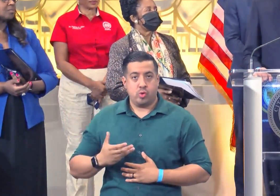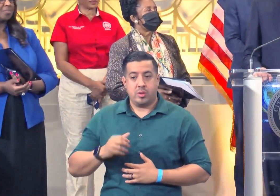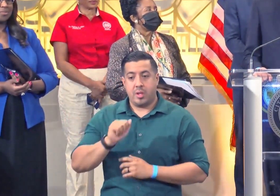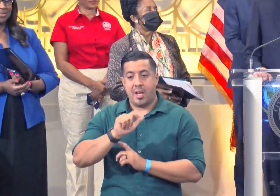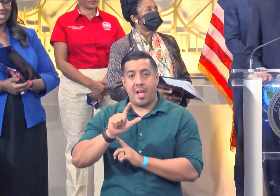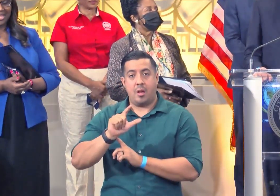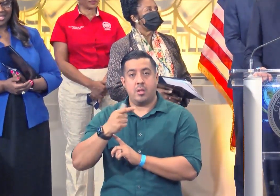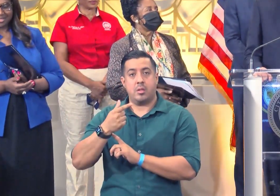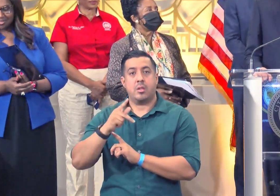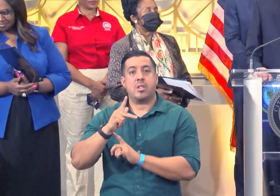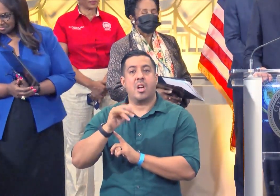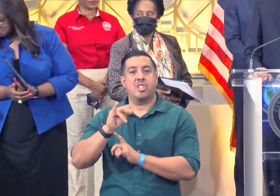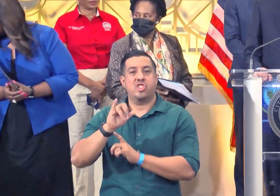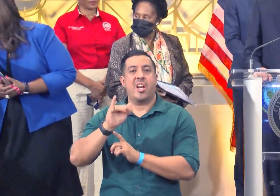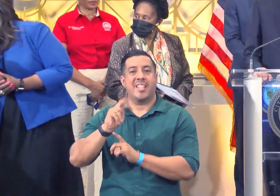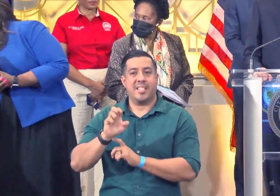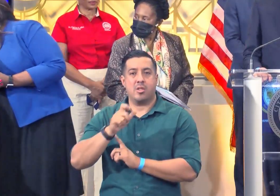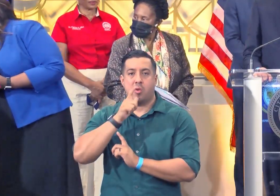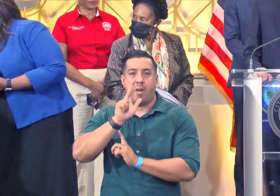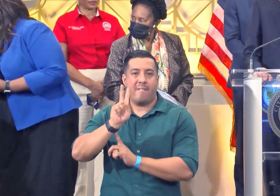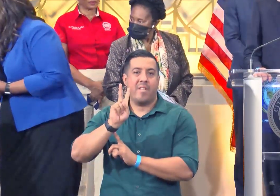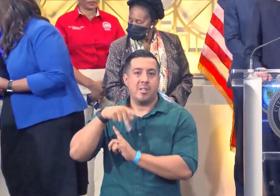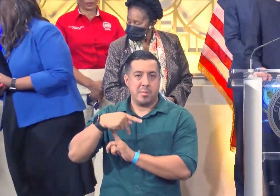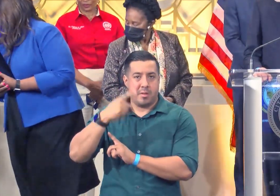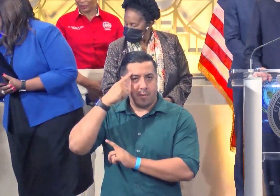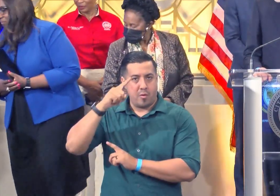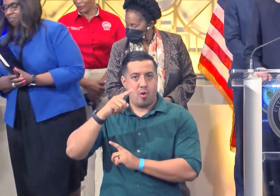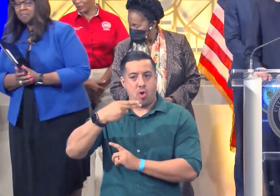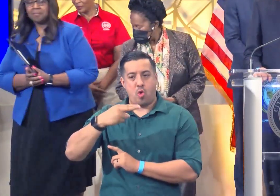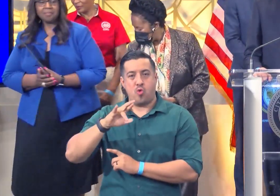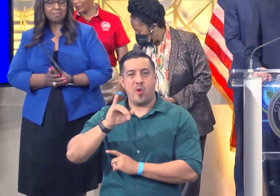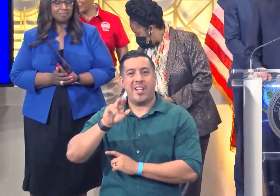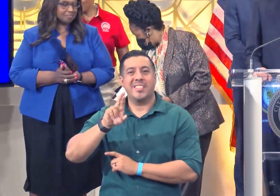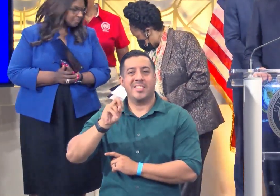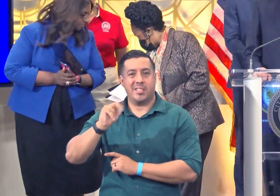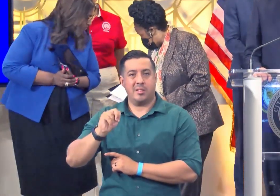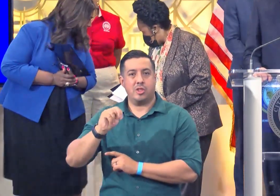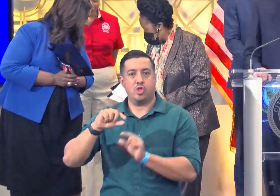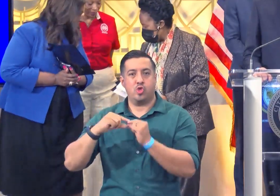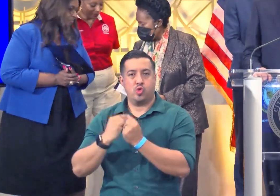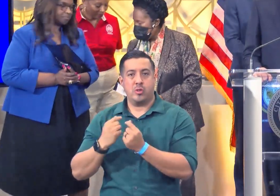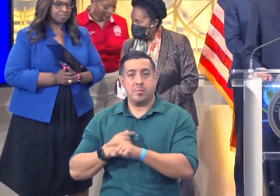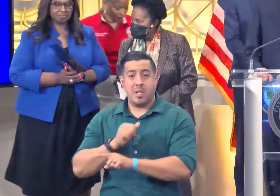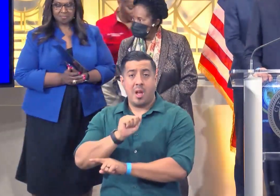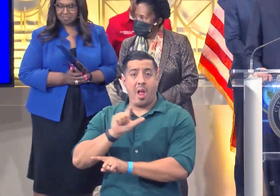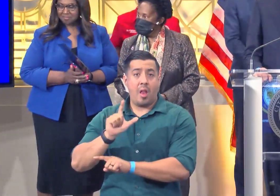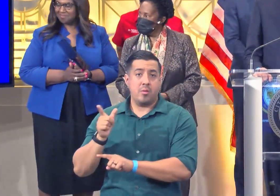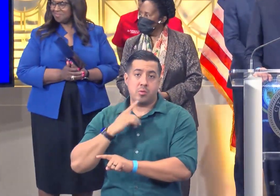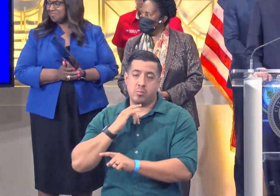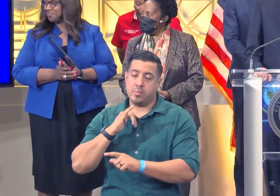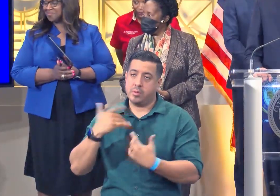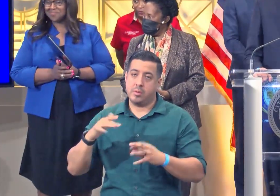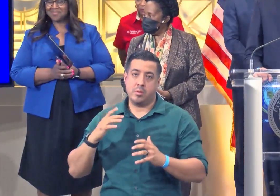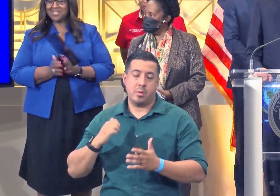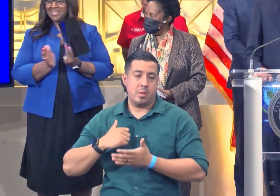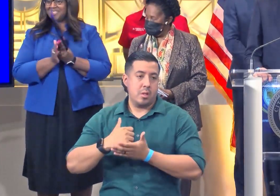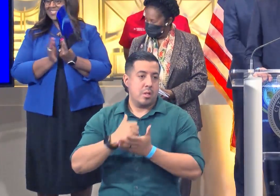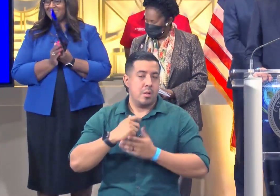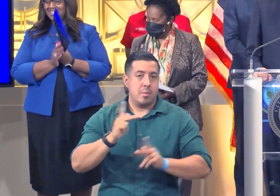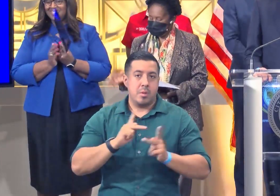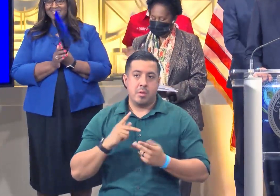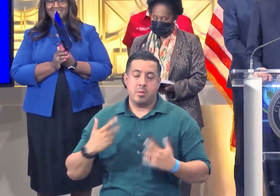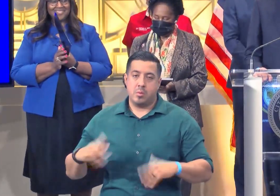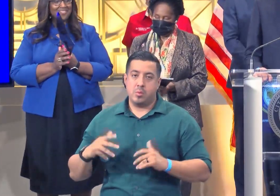Al Kashani, Vice President of the Horizon Group. Al is a tremendous philanthropist in his own